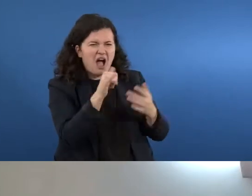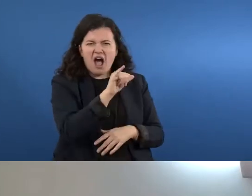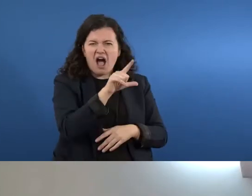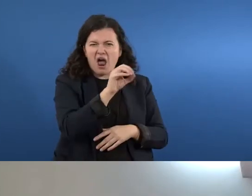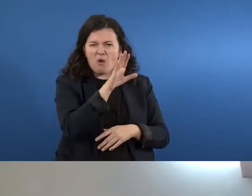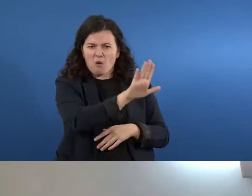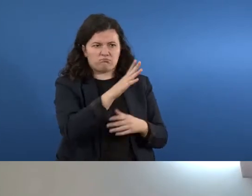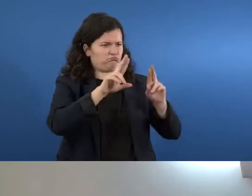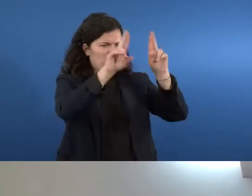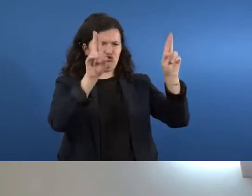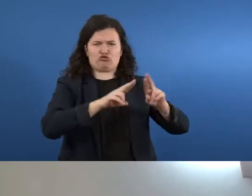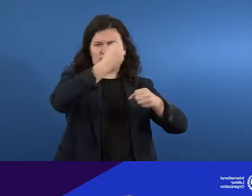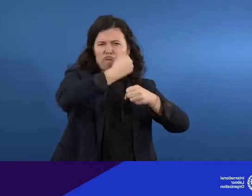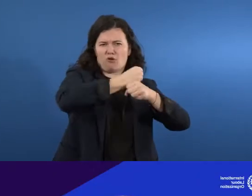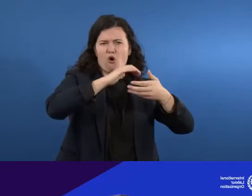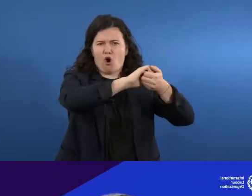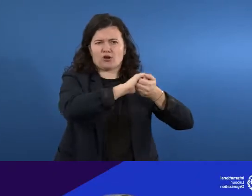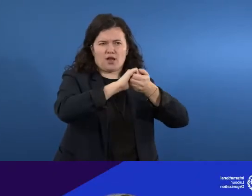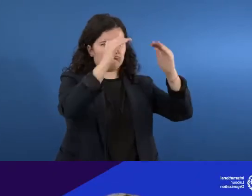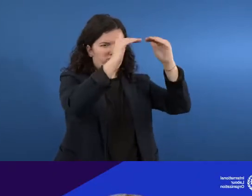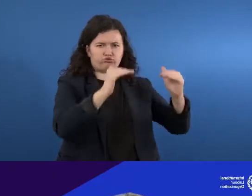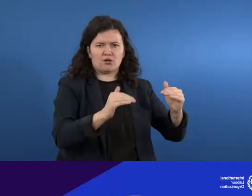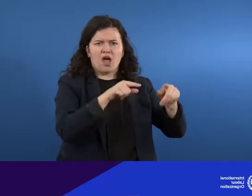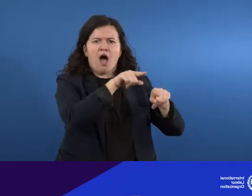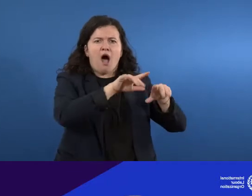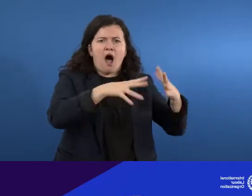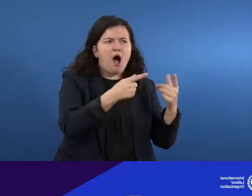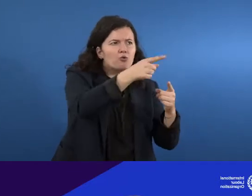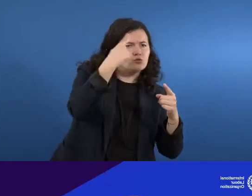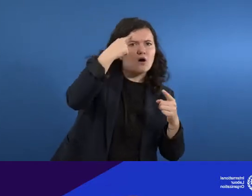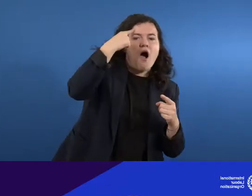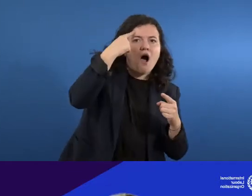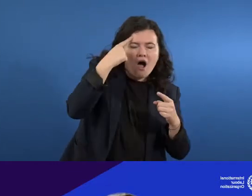Labour Organization, is anticipating the need for digital skills training?